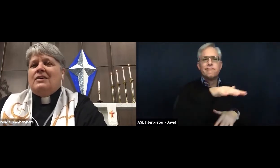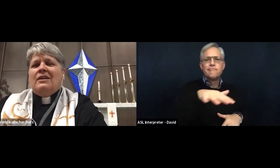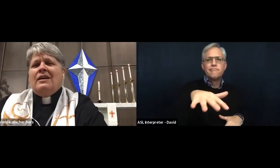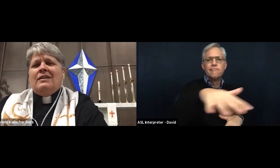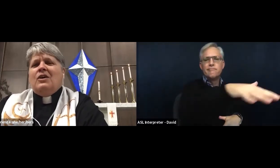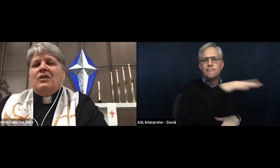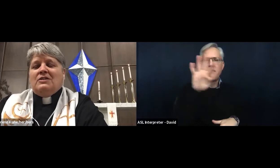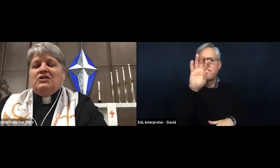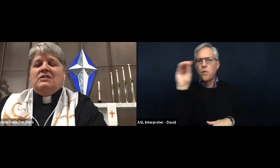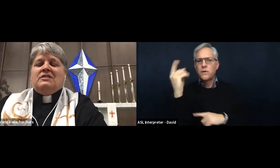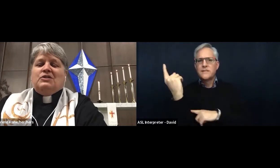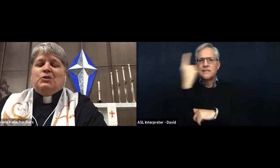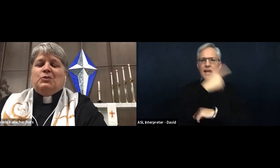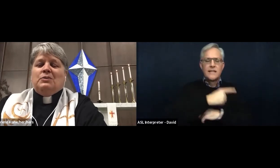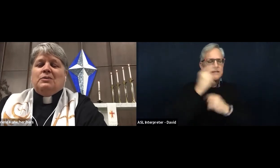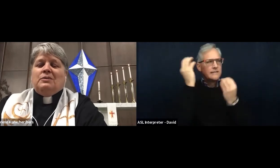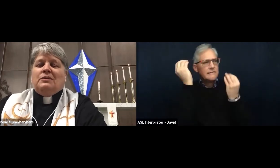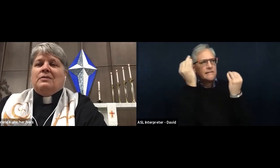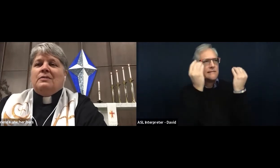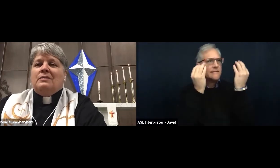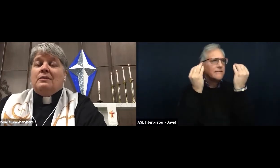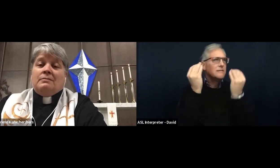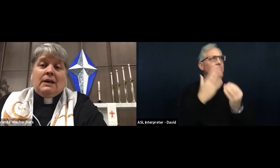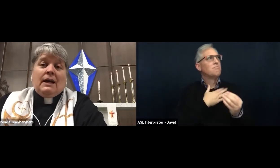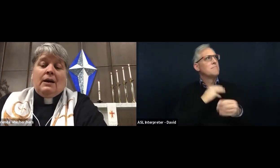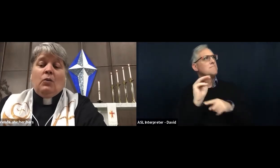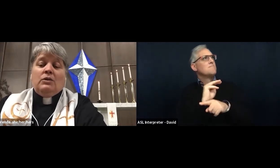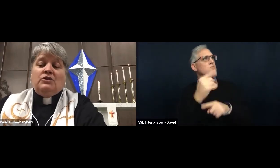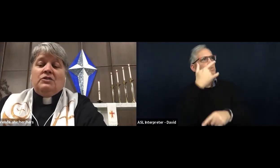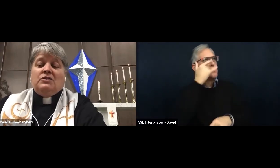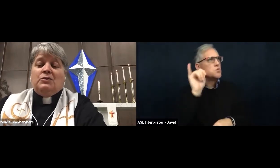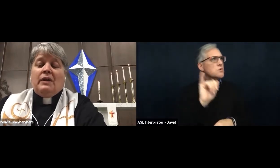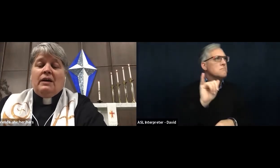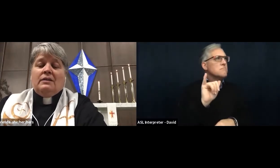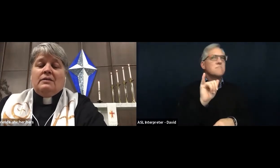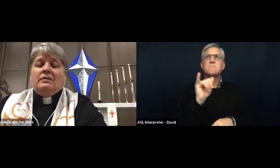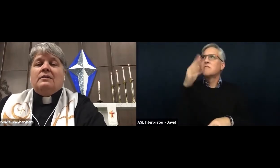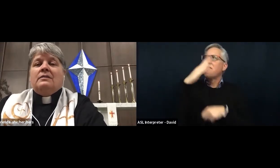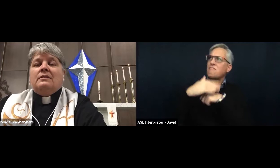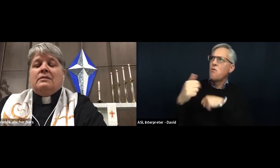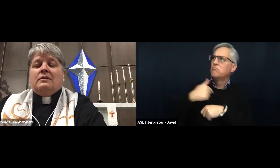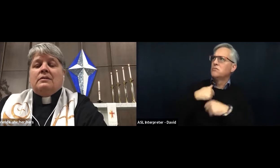What is God calling Jesus to do? How will Jesus do that?